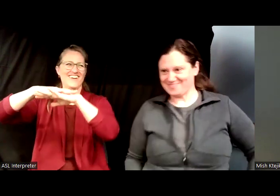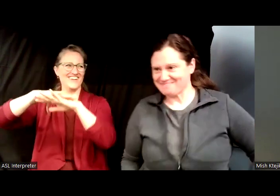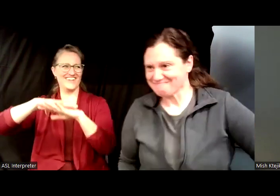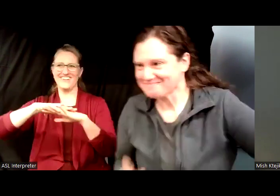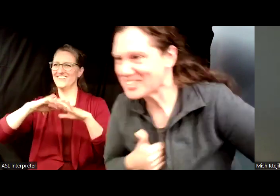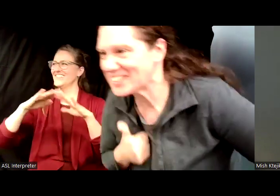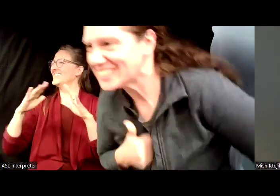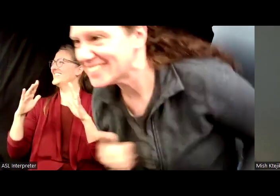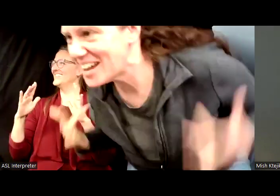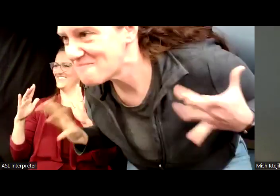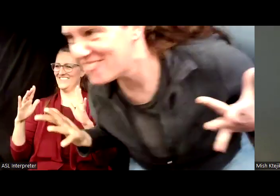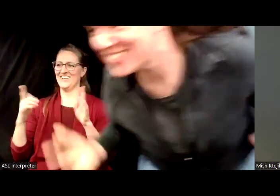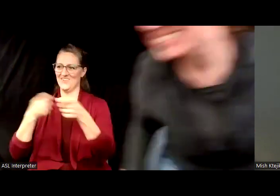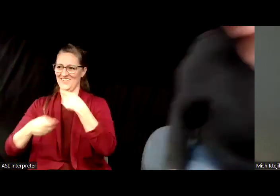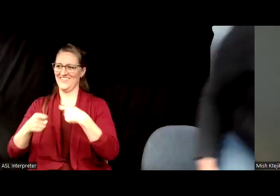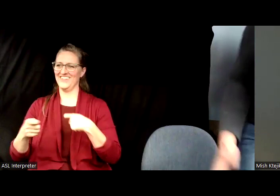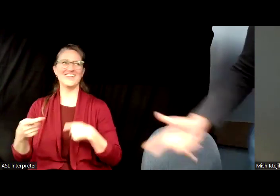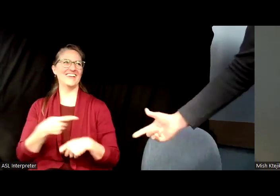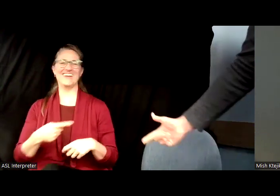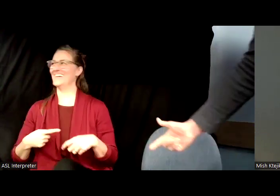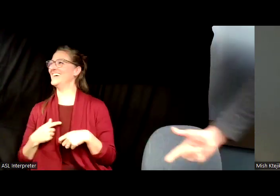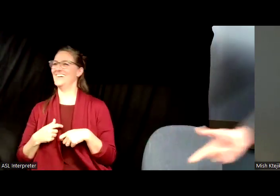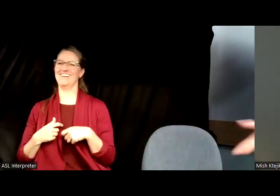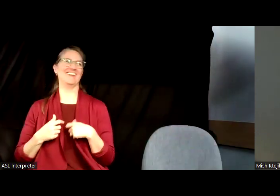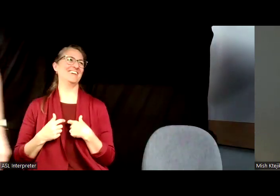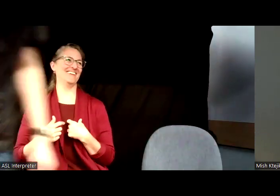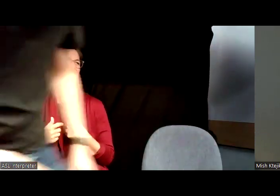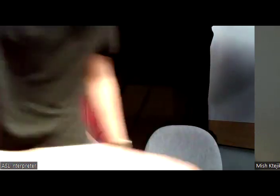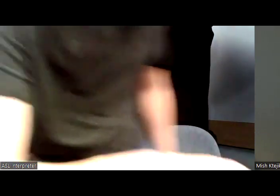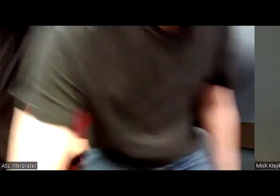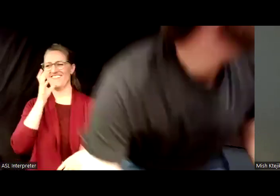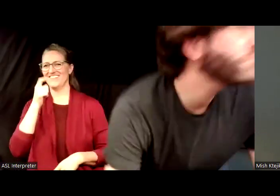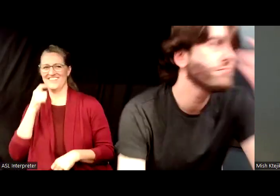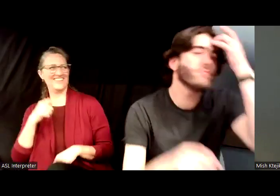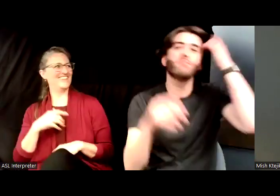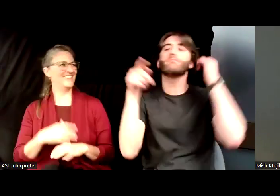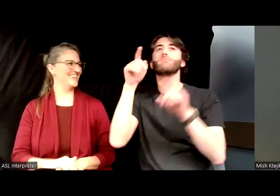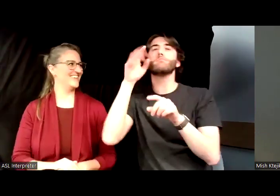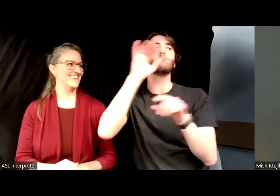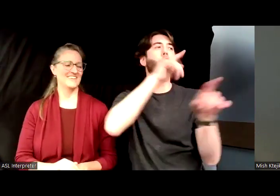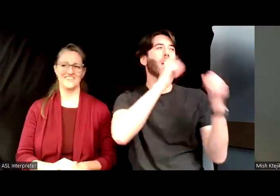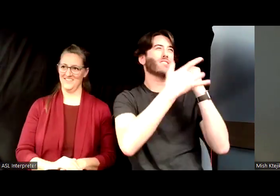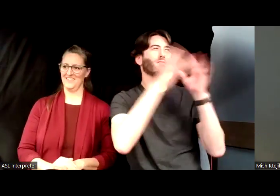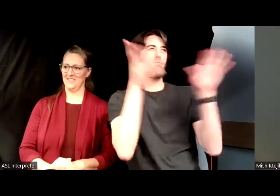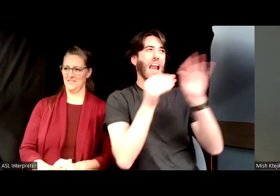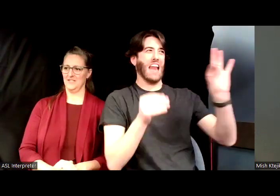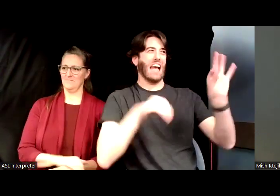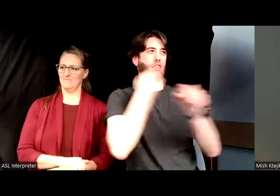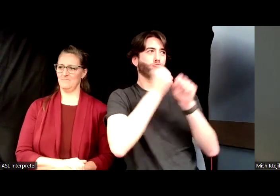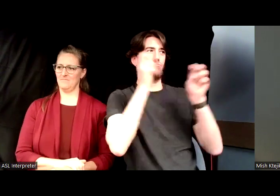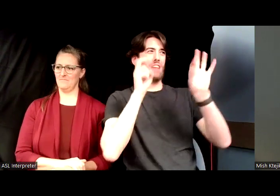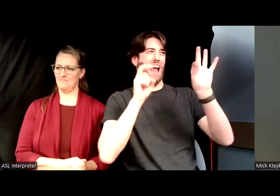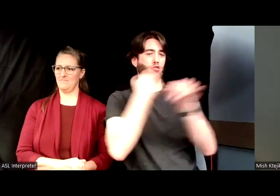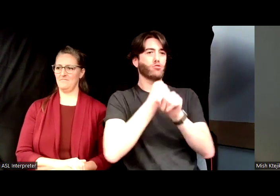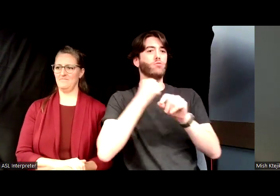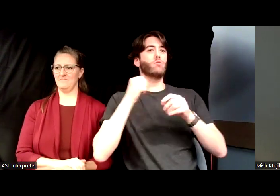Colleen saying, I'm sorry, it's my fault. Okay, I'll move.